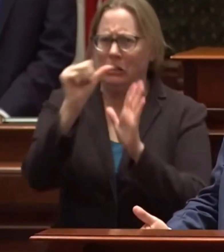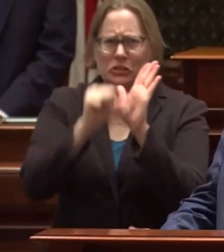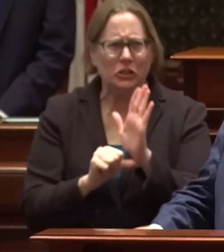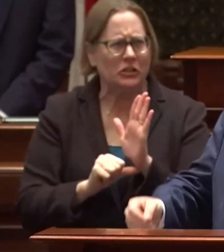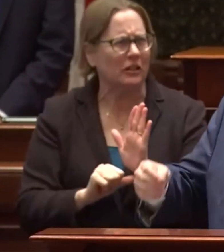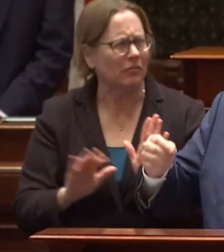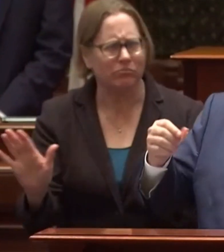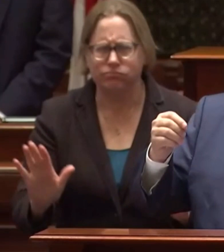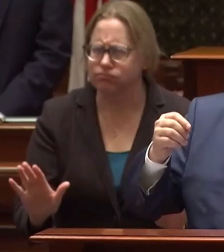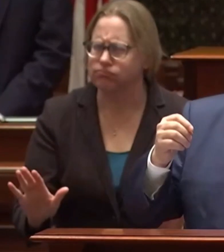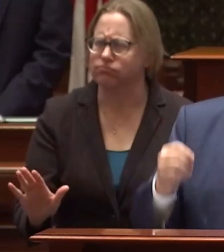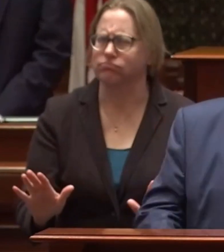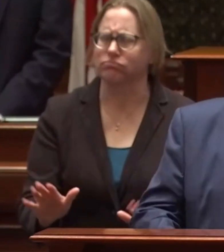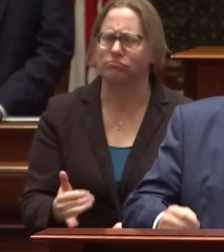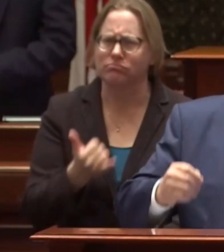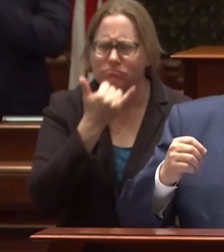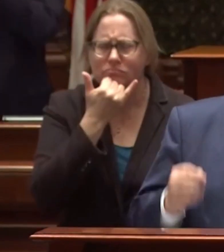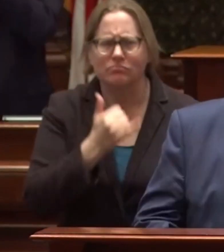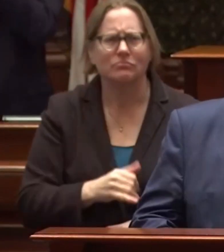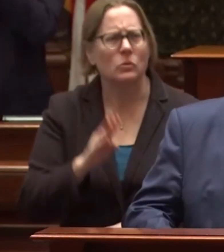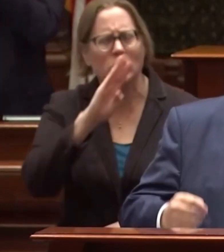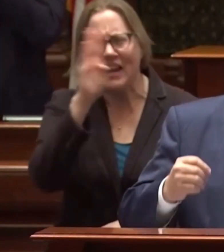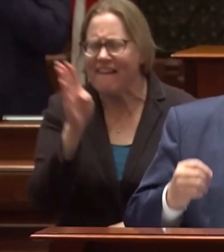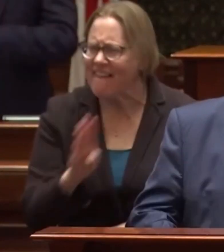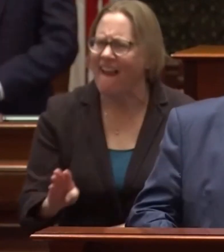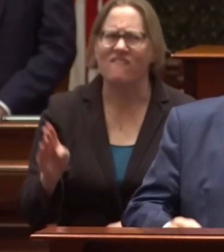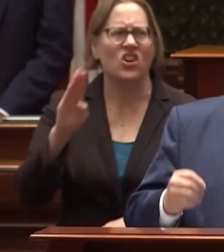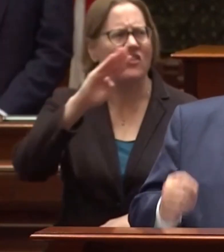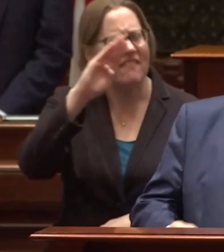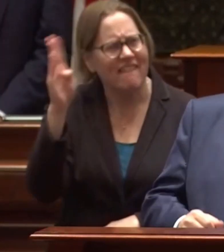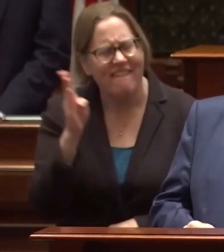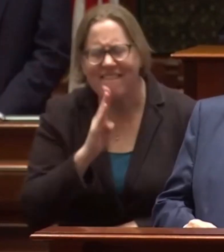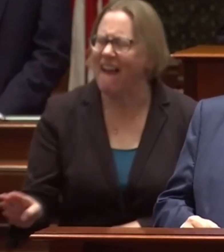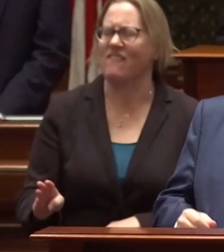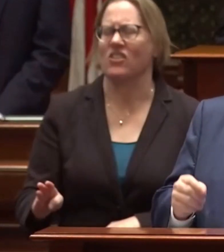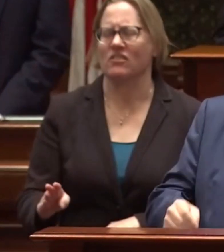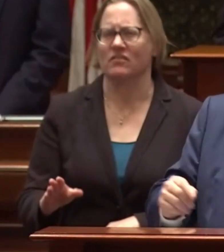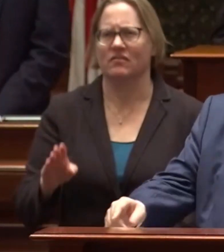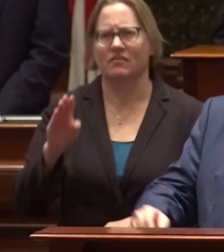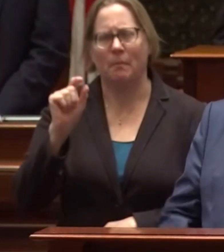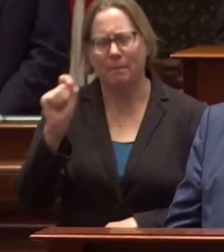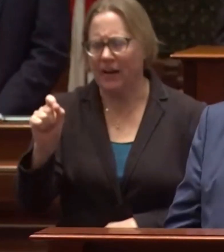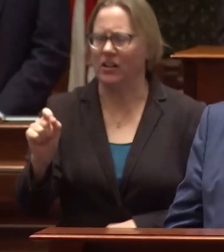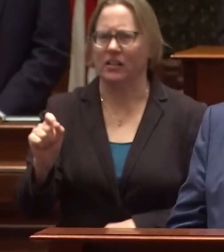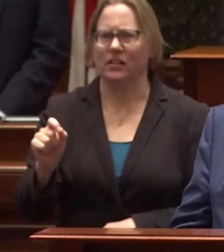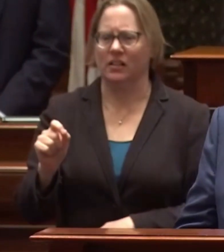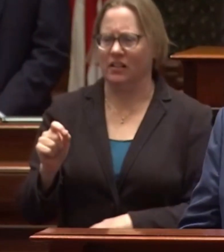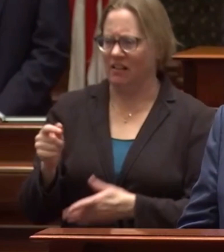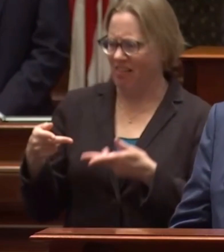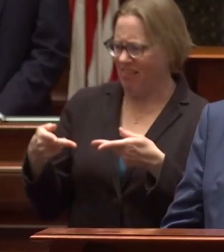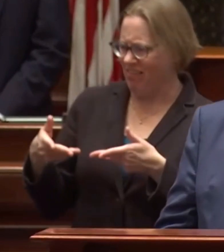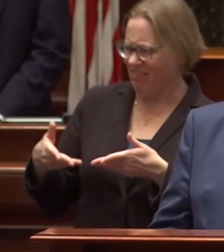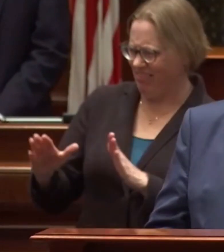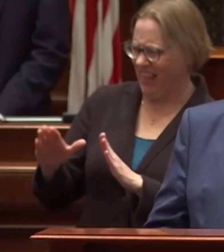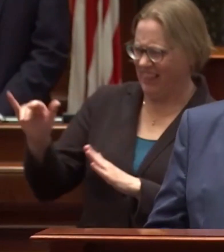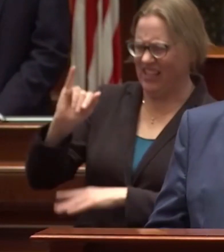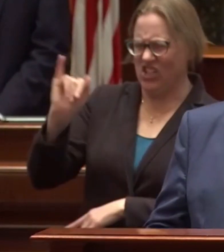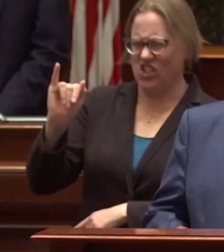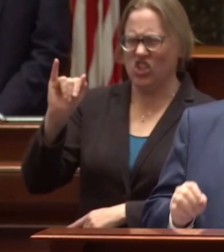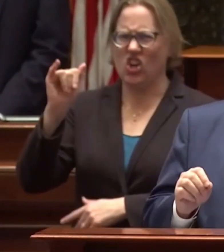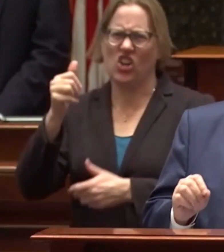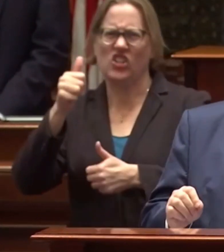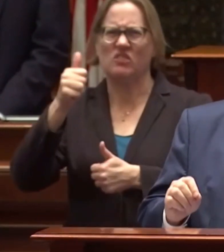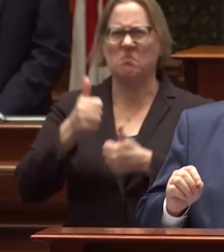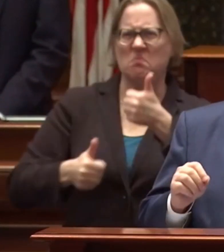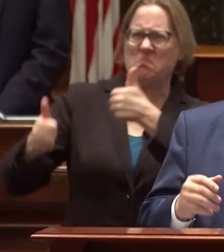surgery. We should never, ever, ever, ever cede these decisions to the whims of insurance